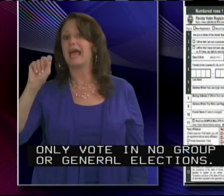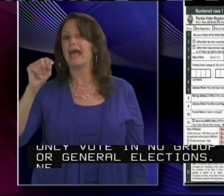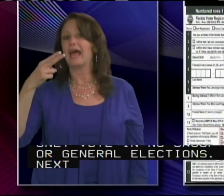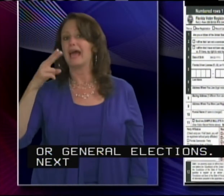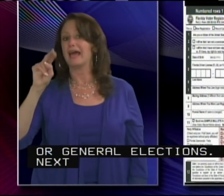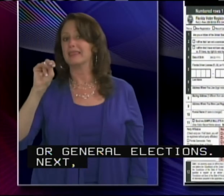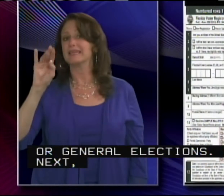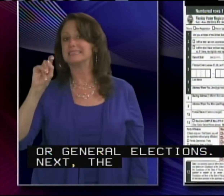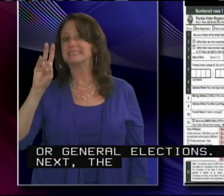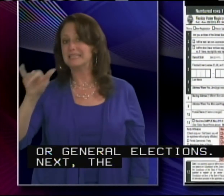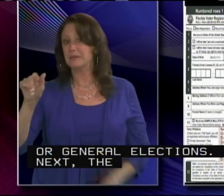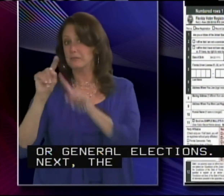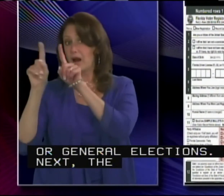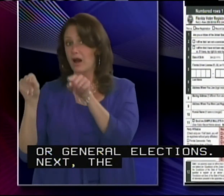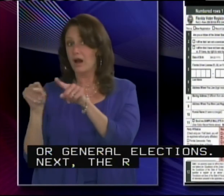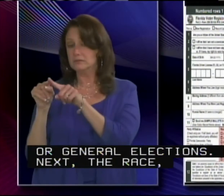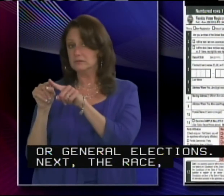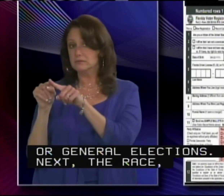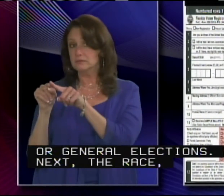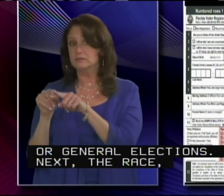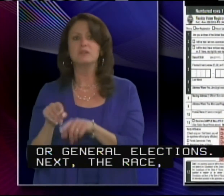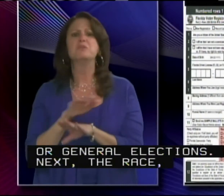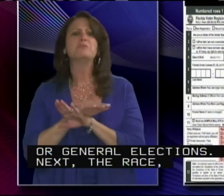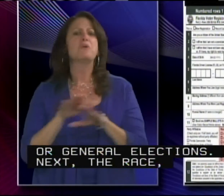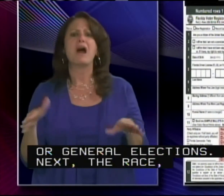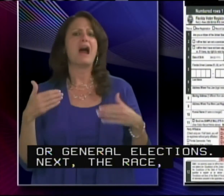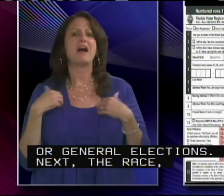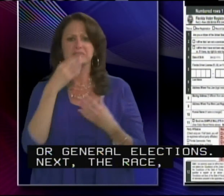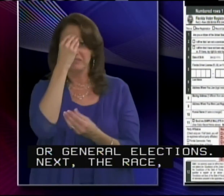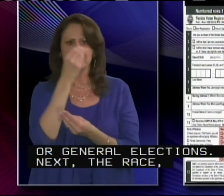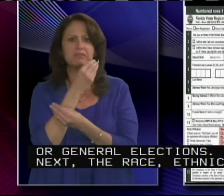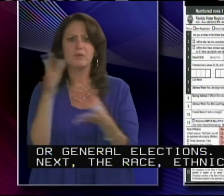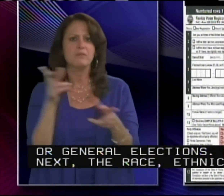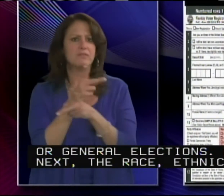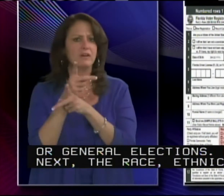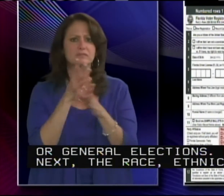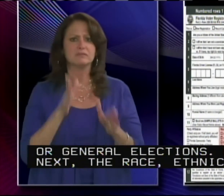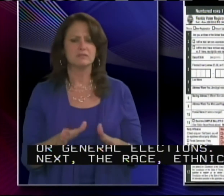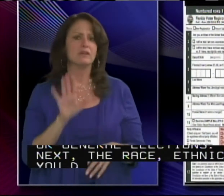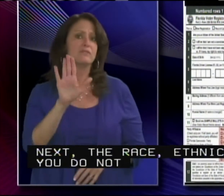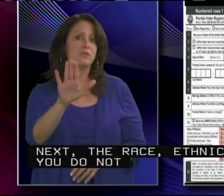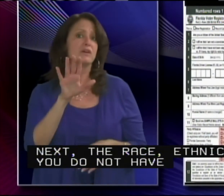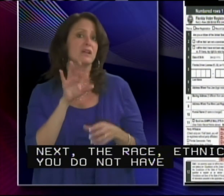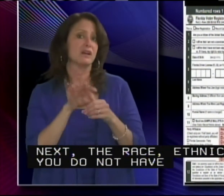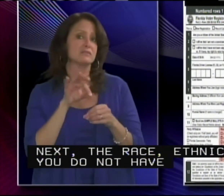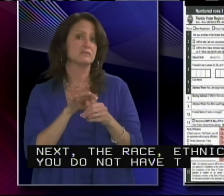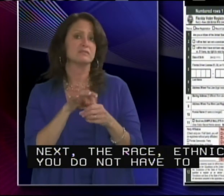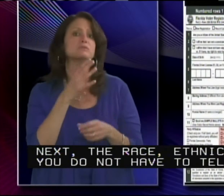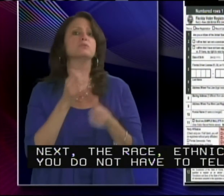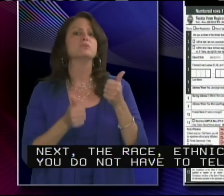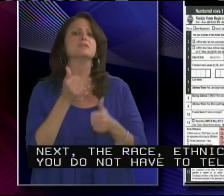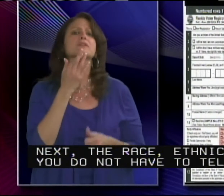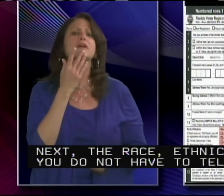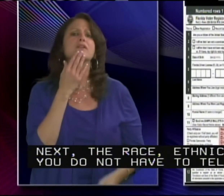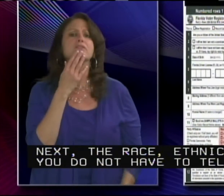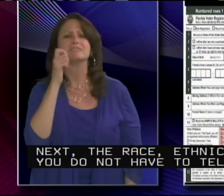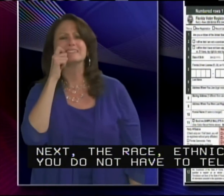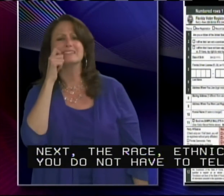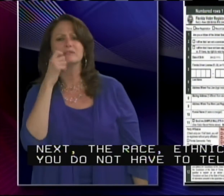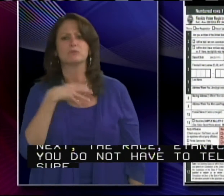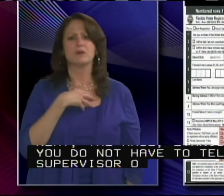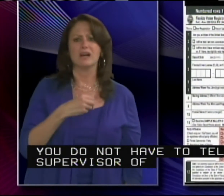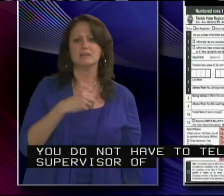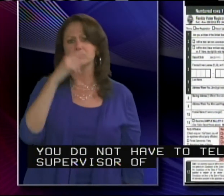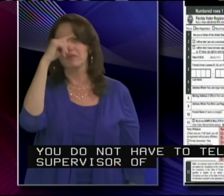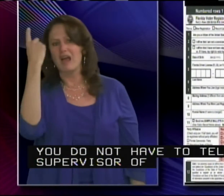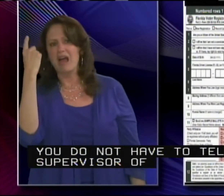ethnicity box. You do not have to tell the Supervisor of Elections what race,